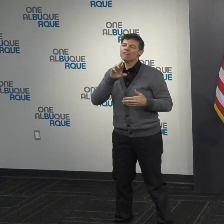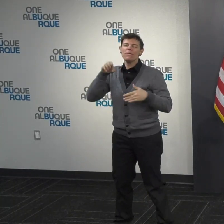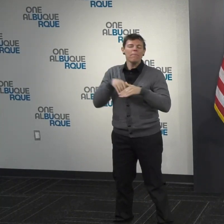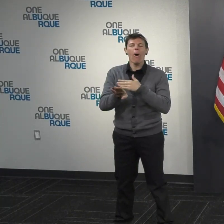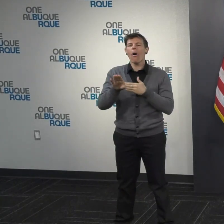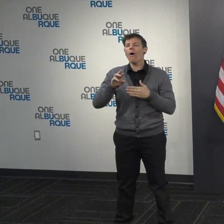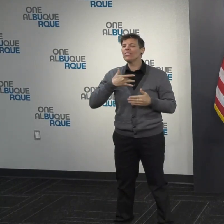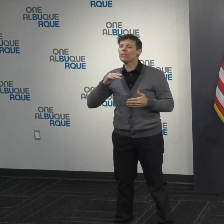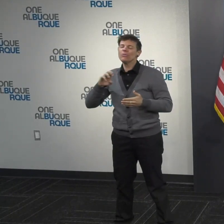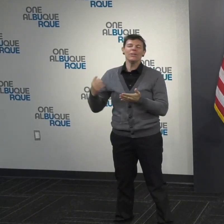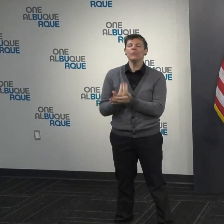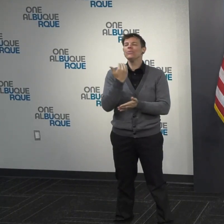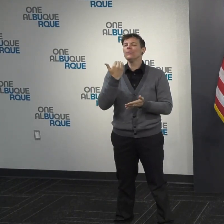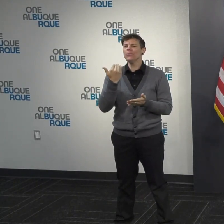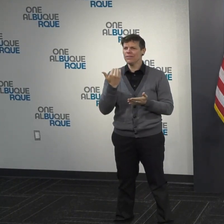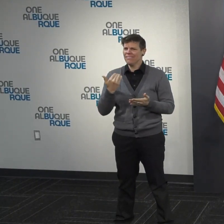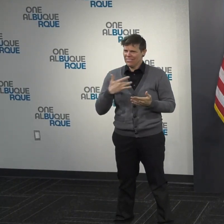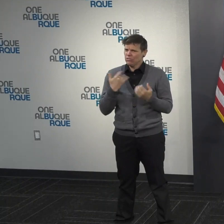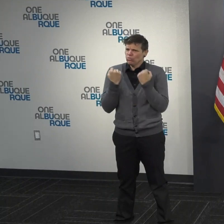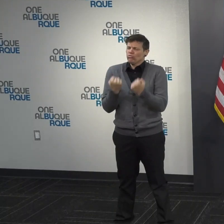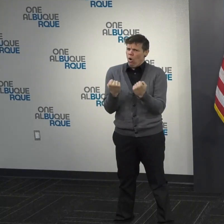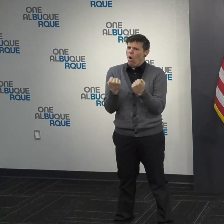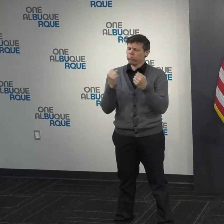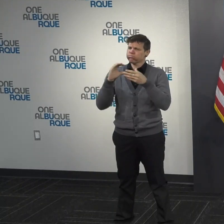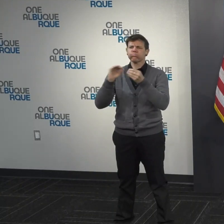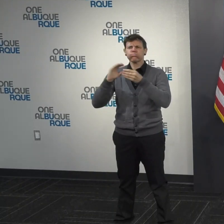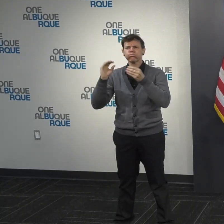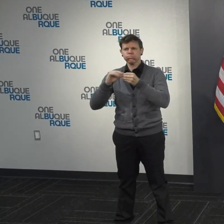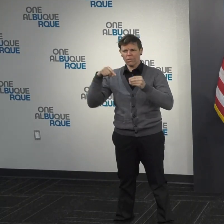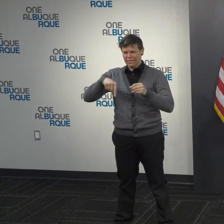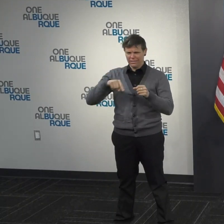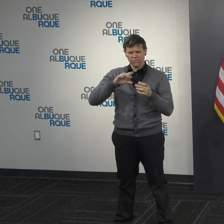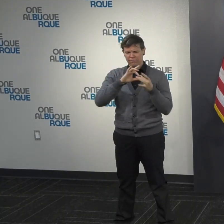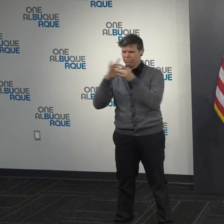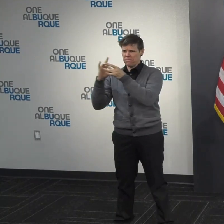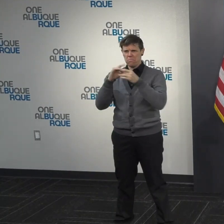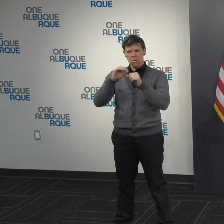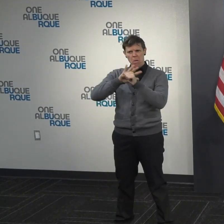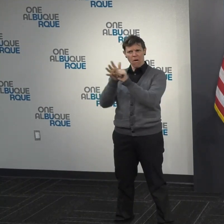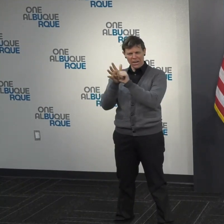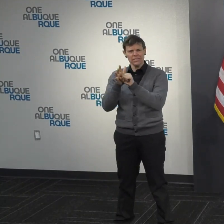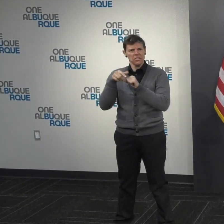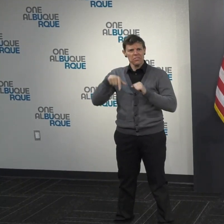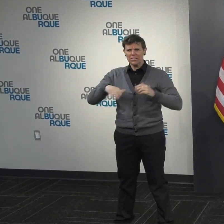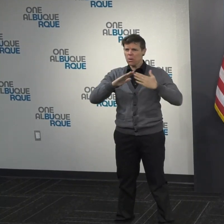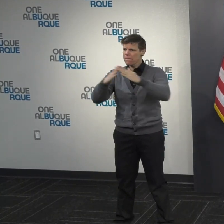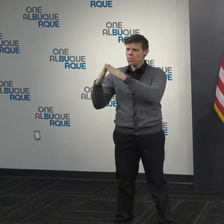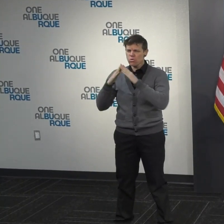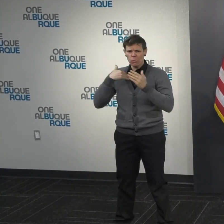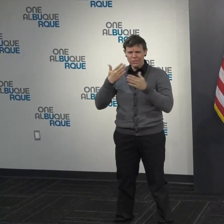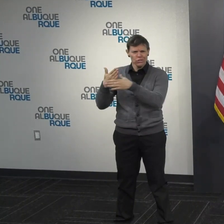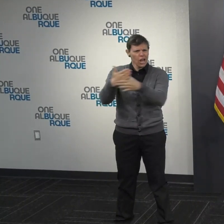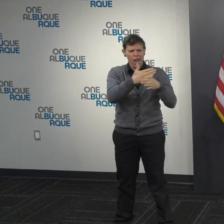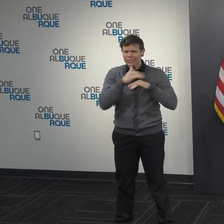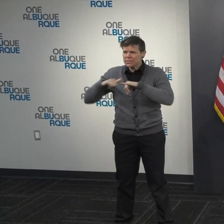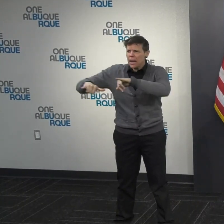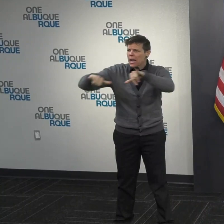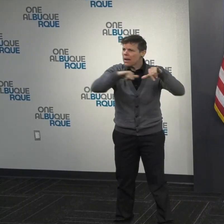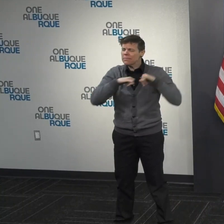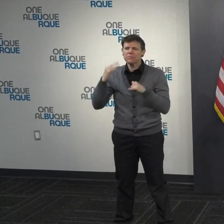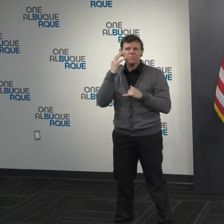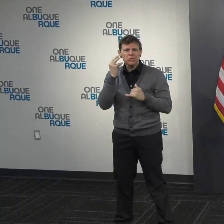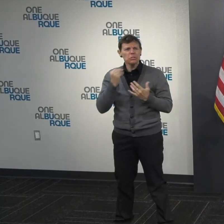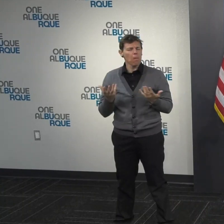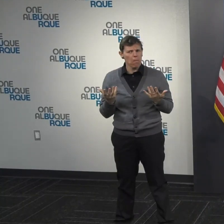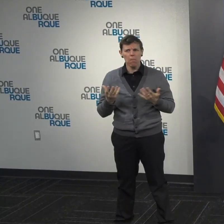message for what we're going through as a community, and of course as a country and as a state and so forth, but also with